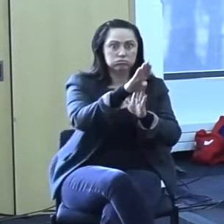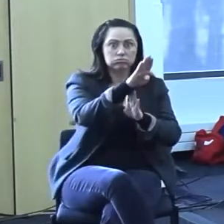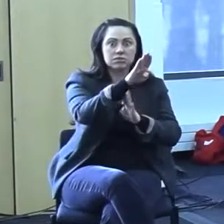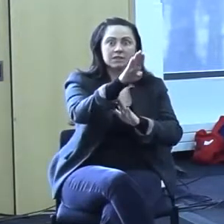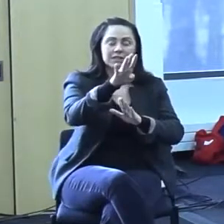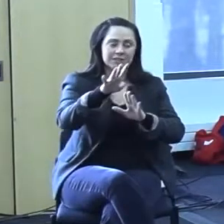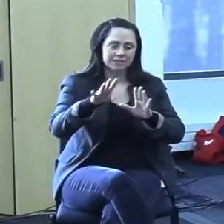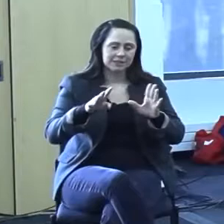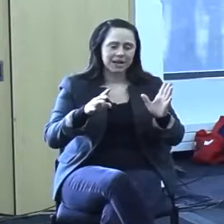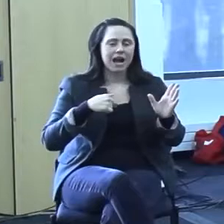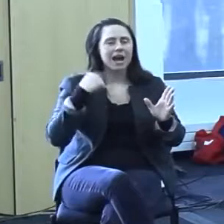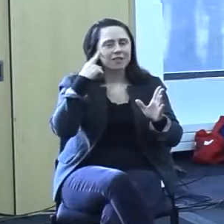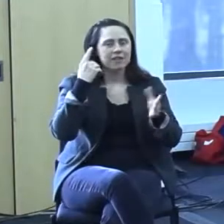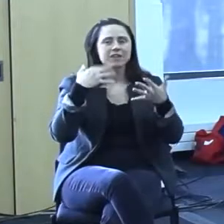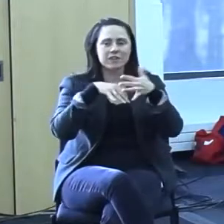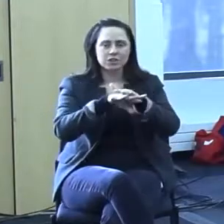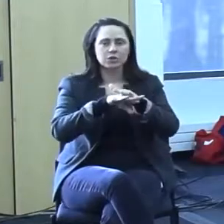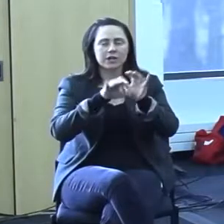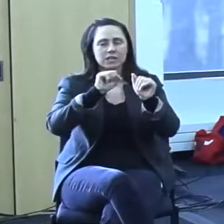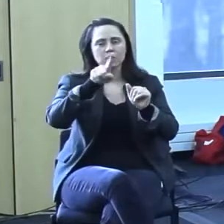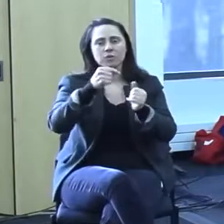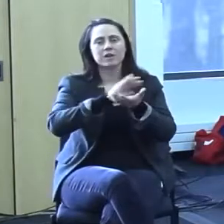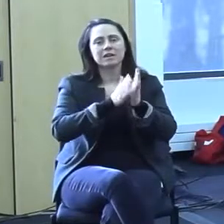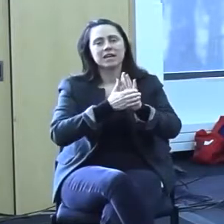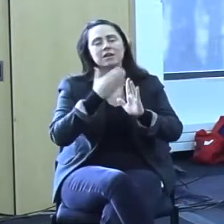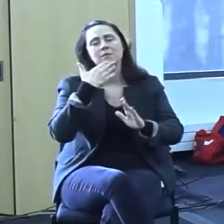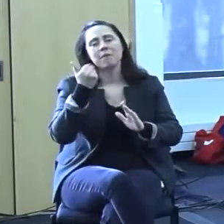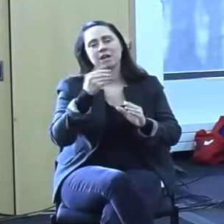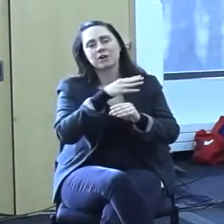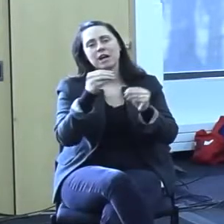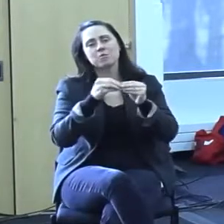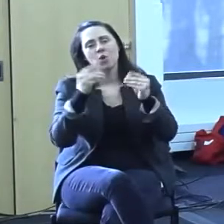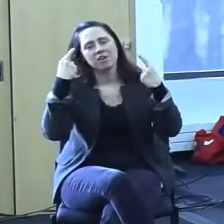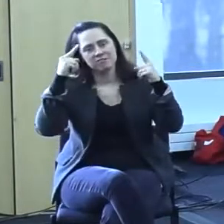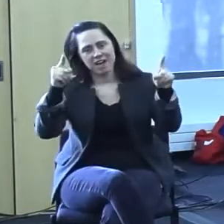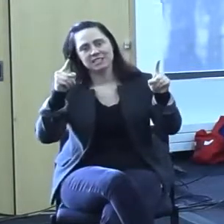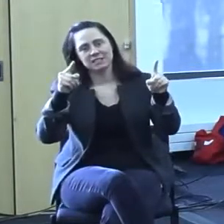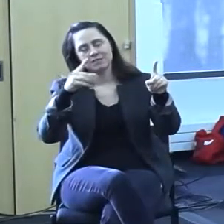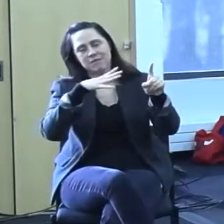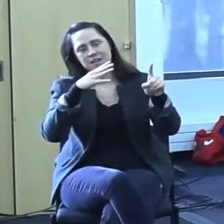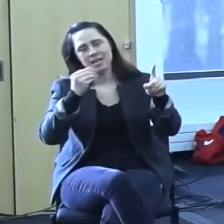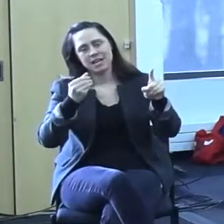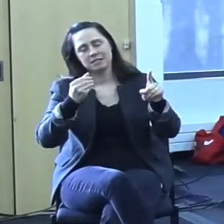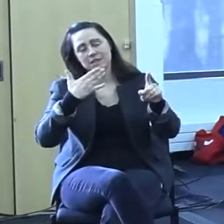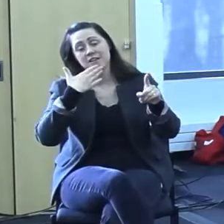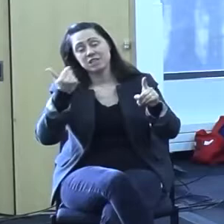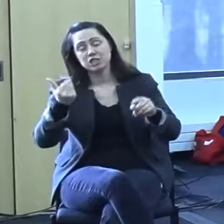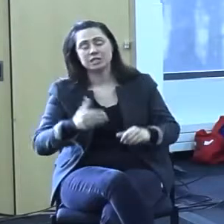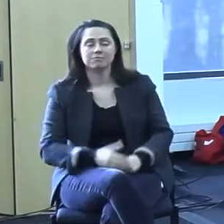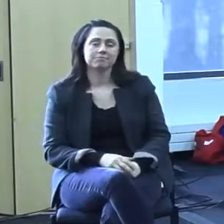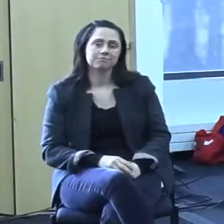I think the integration could only get a lot better and more effective and efficient.